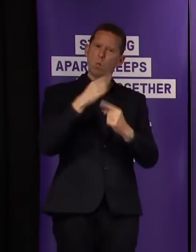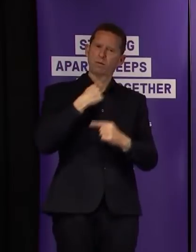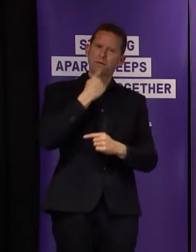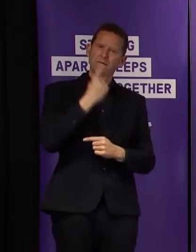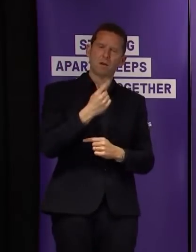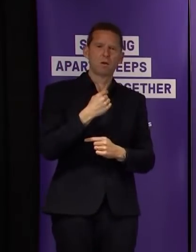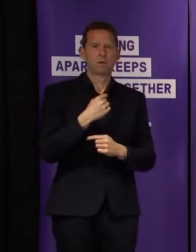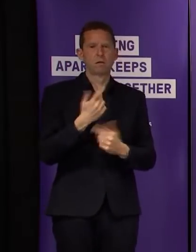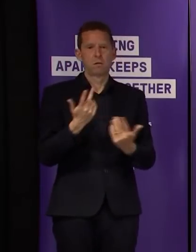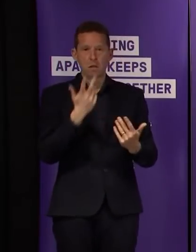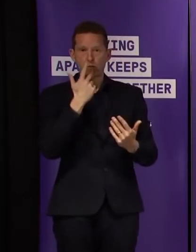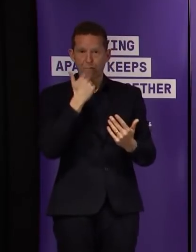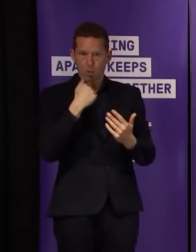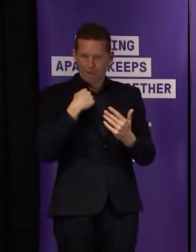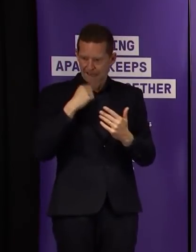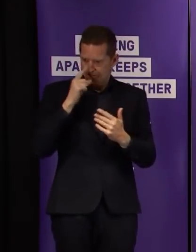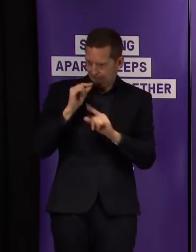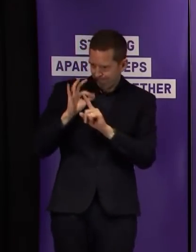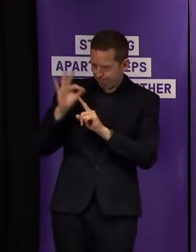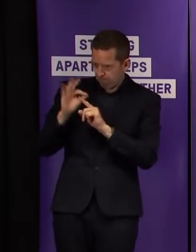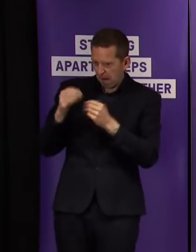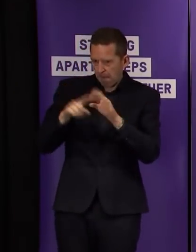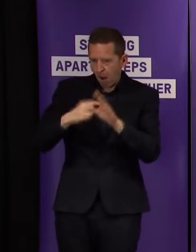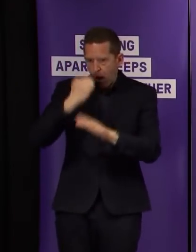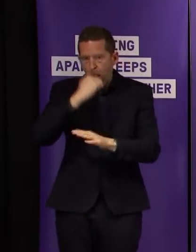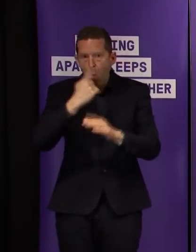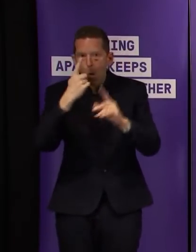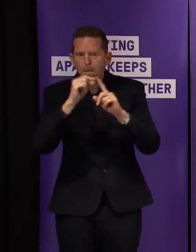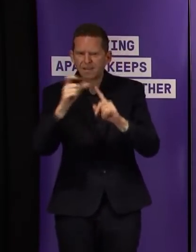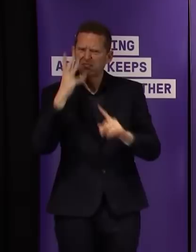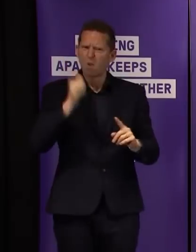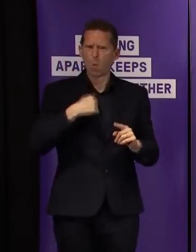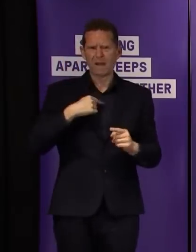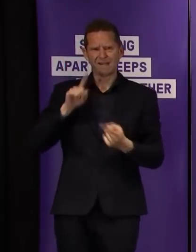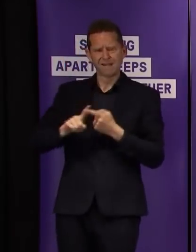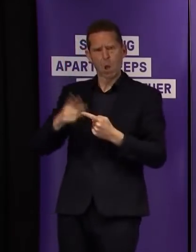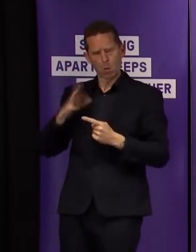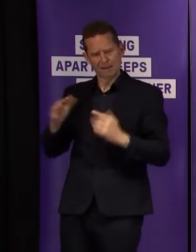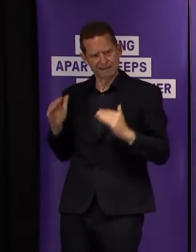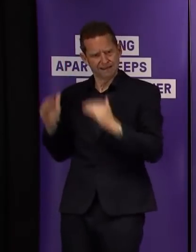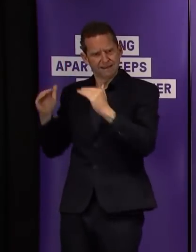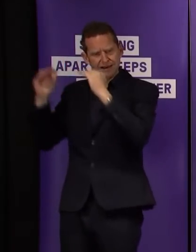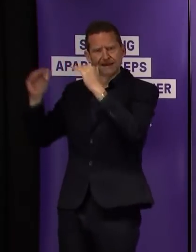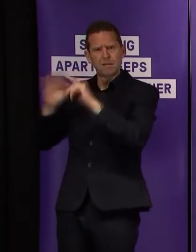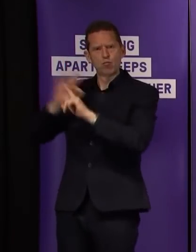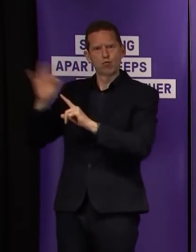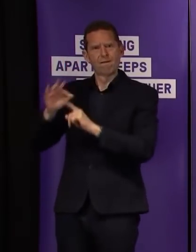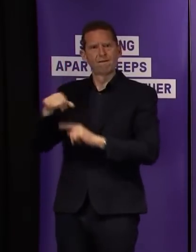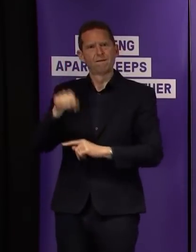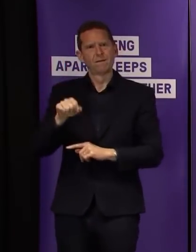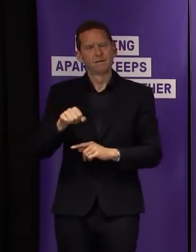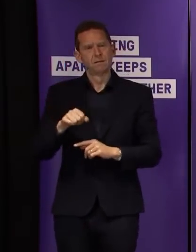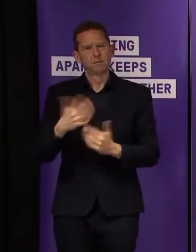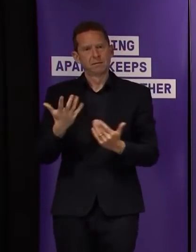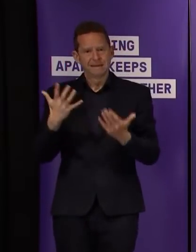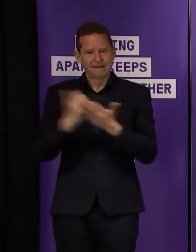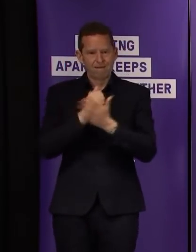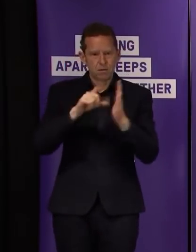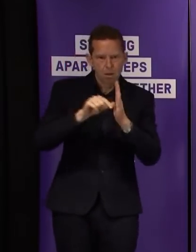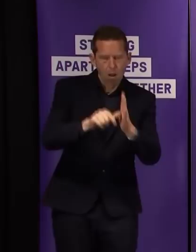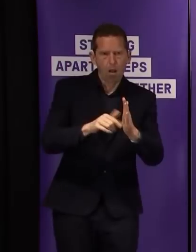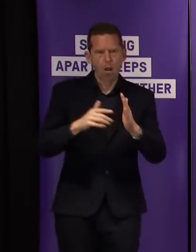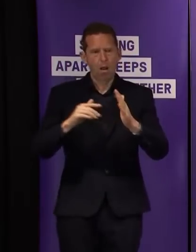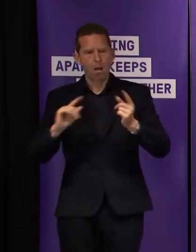find a 1% improvement, we won't do everything we can to find that 1%, the minutes, the hour, whatever it might